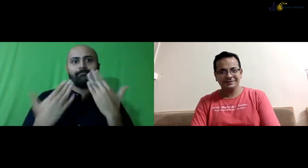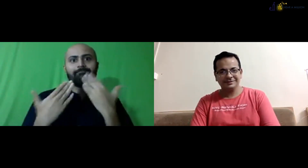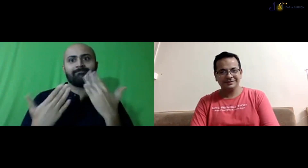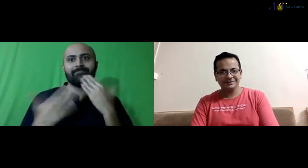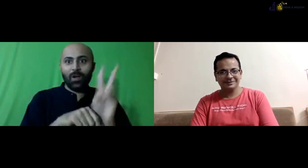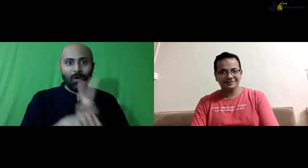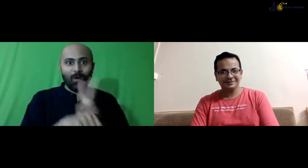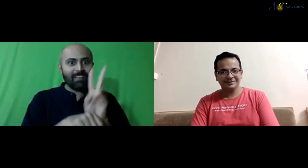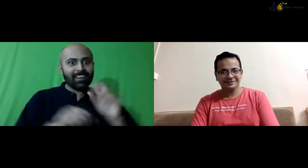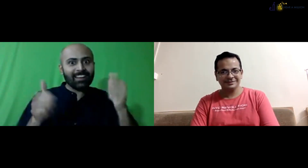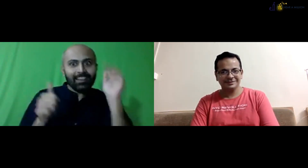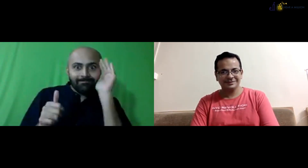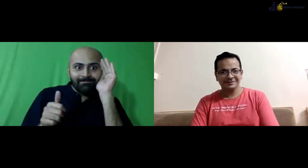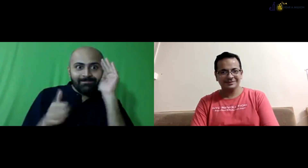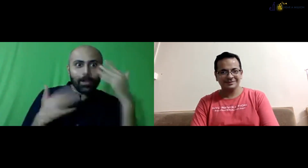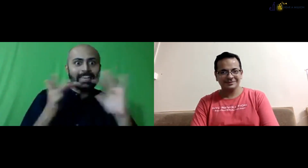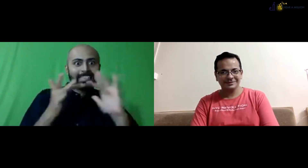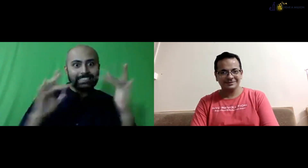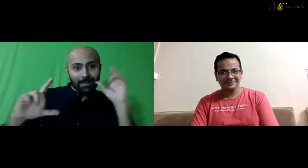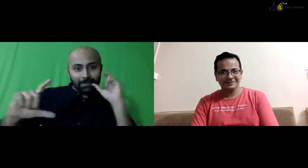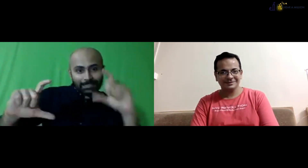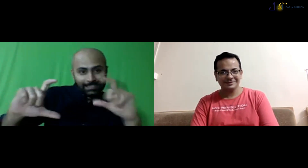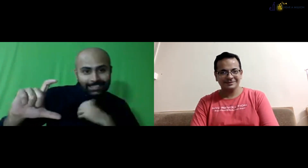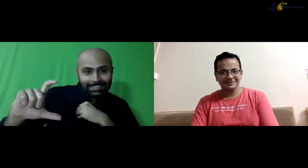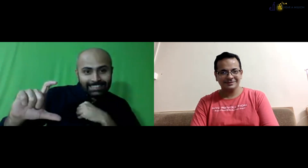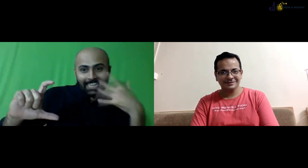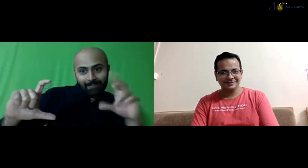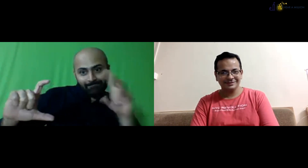for listening us so patiently. It's been 2 hours